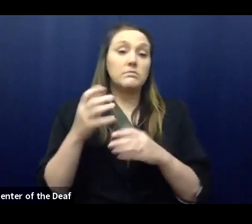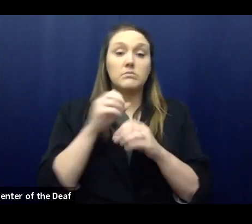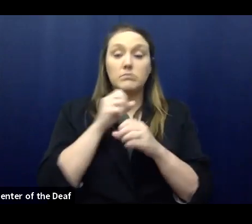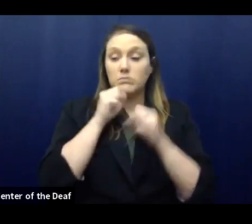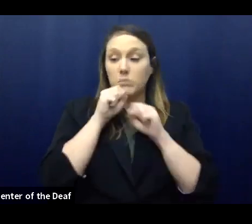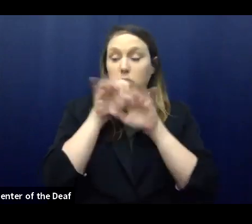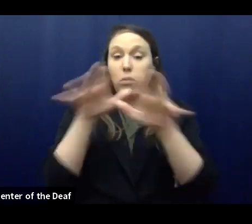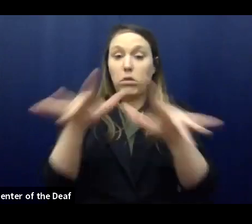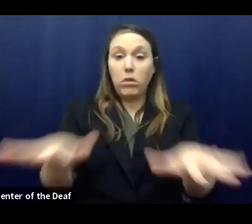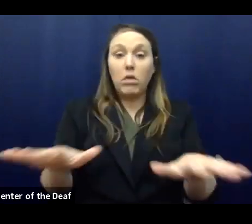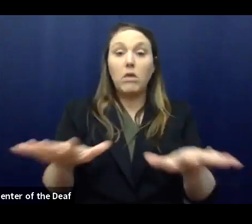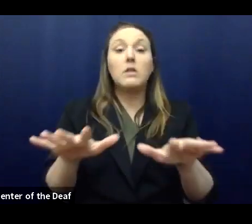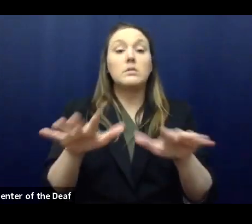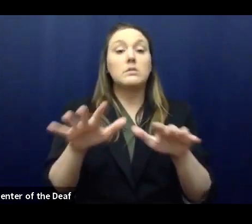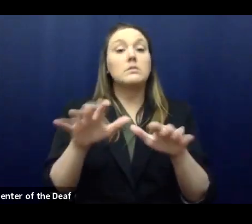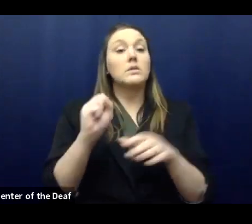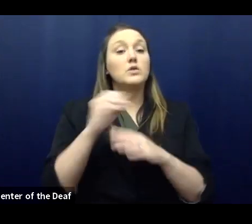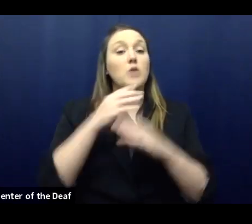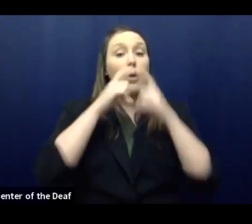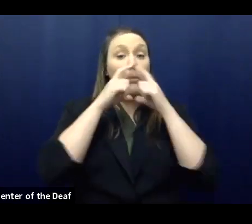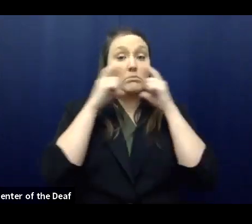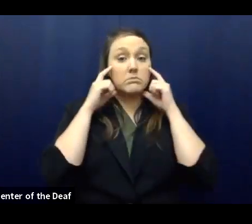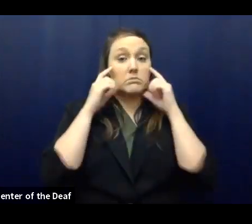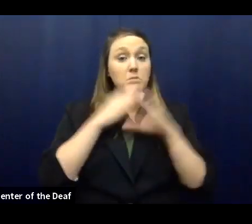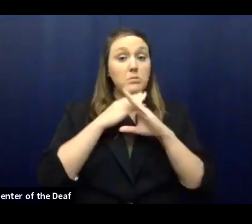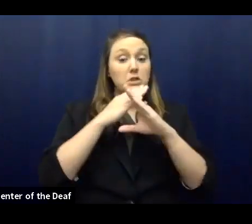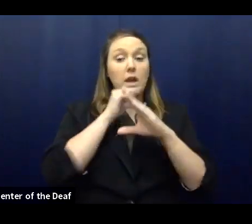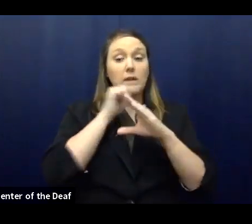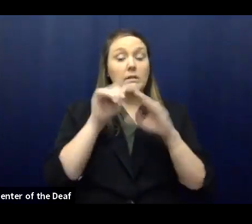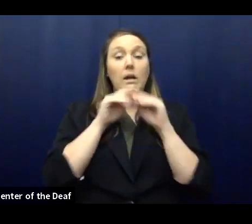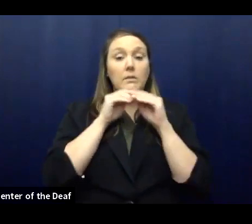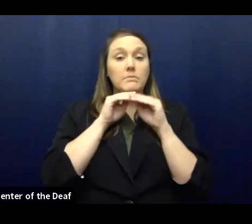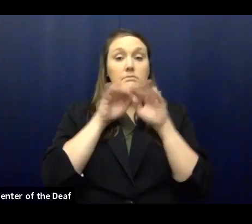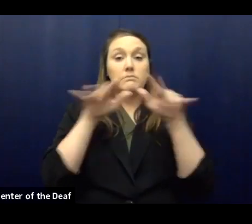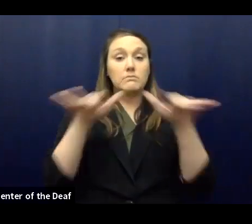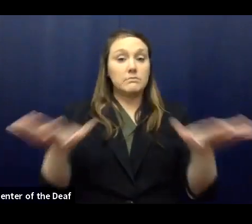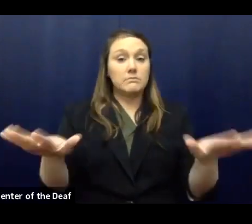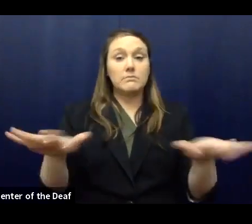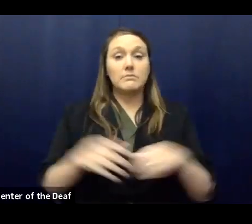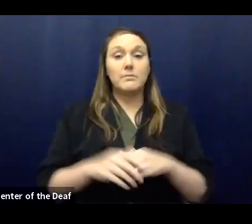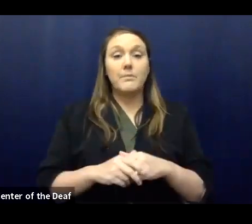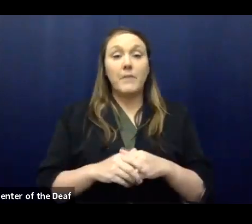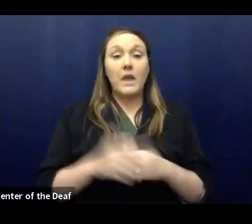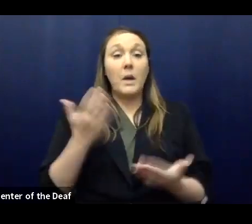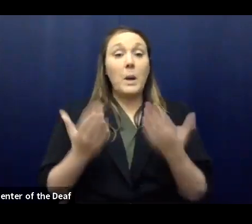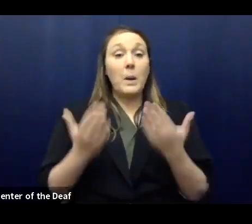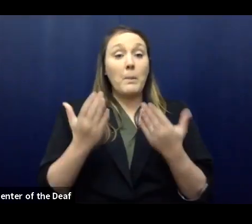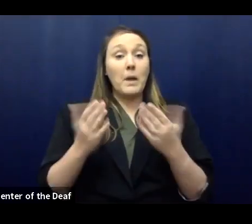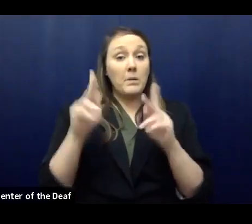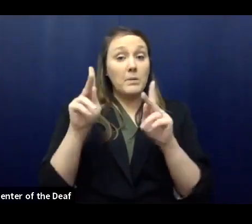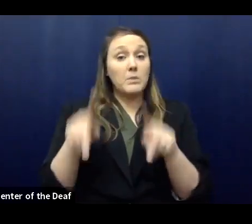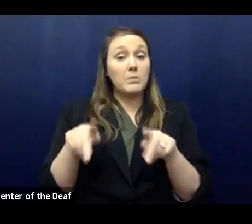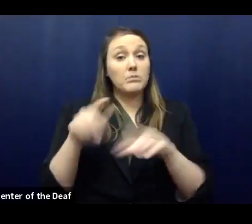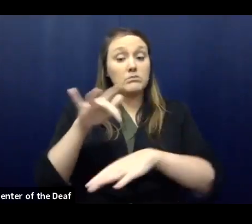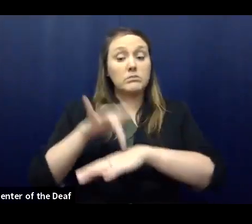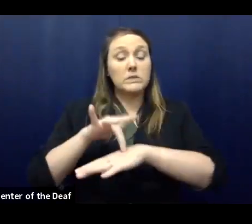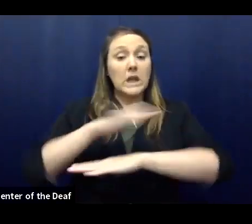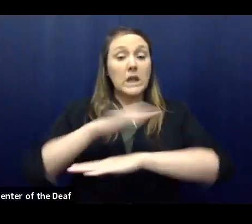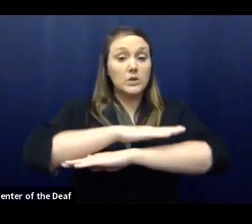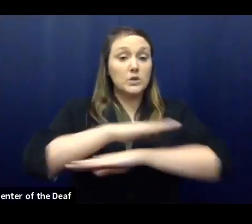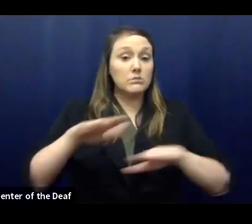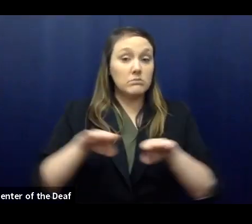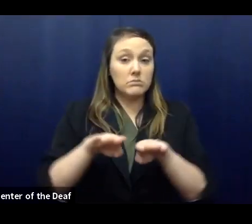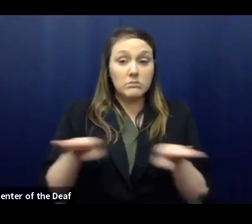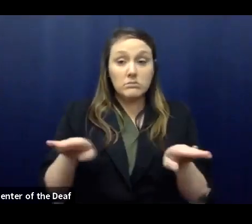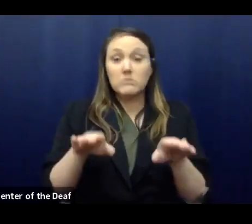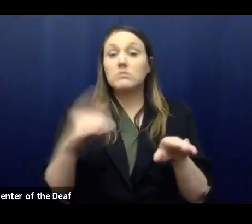out, so you don't spread it to other people. It may be possible that a person can get COVID from touching a surface that the virus